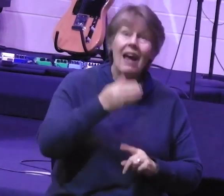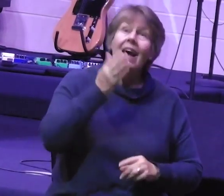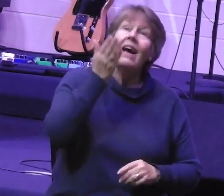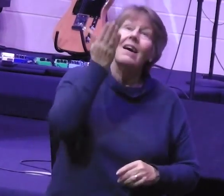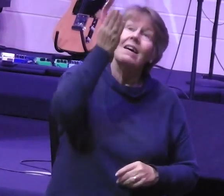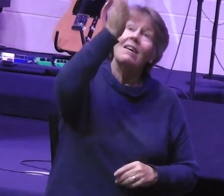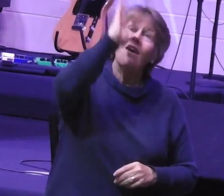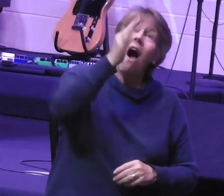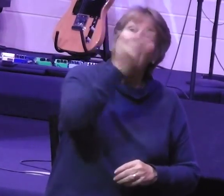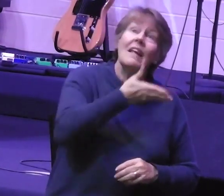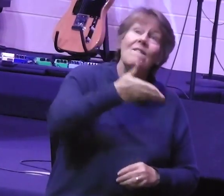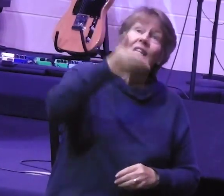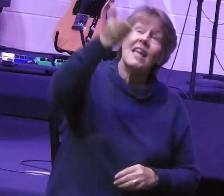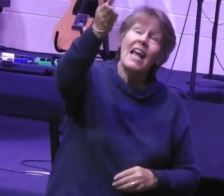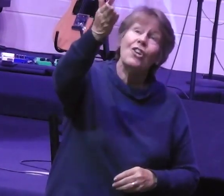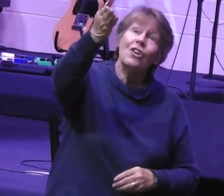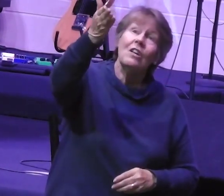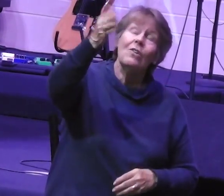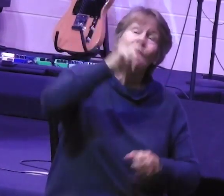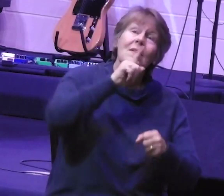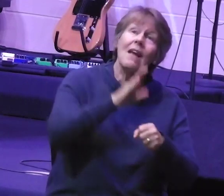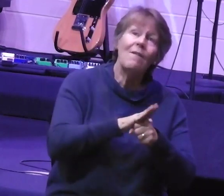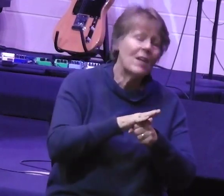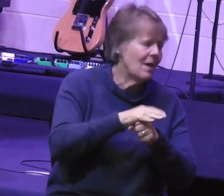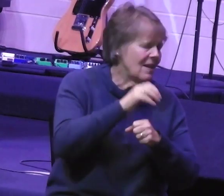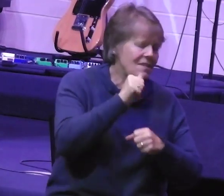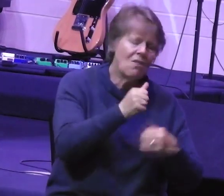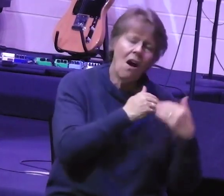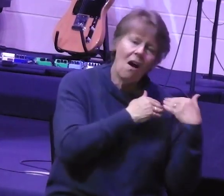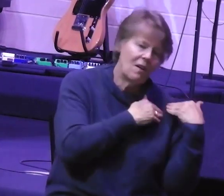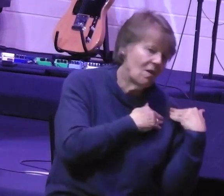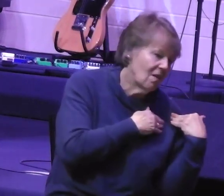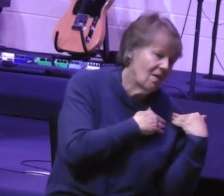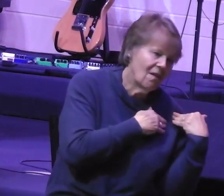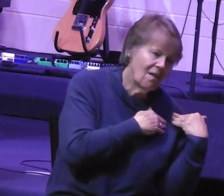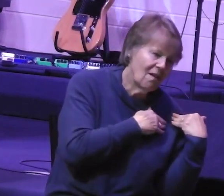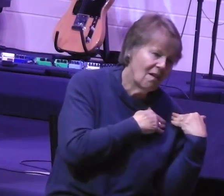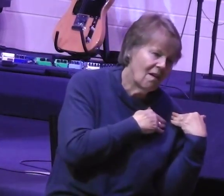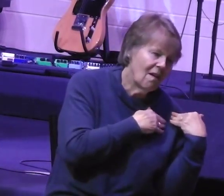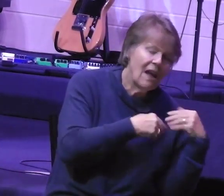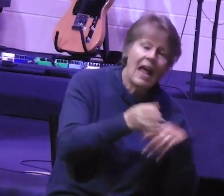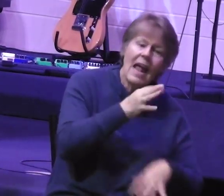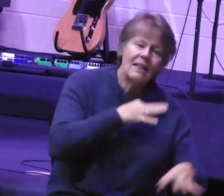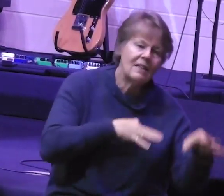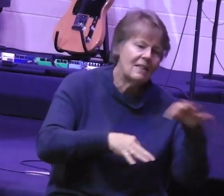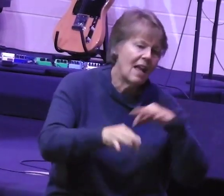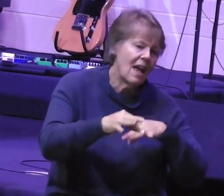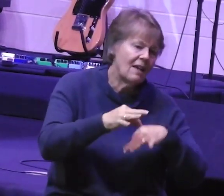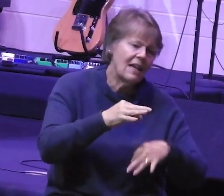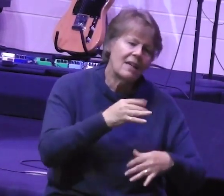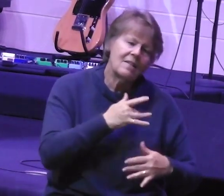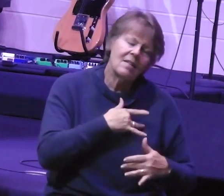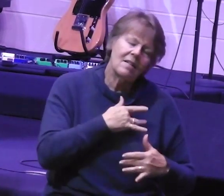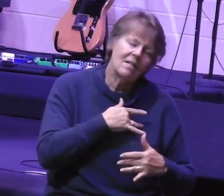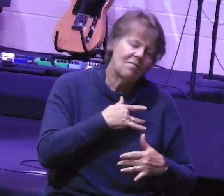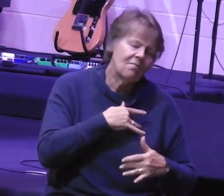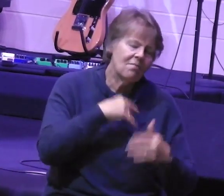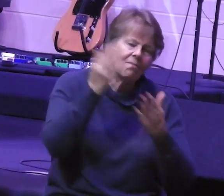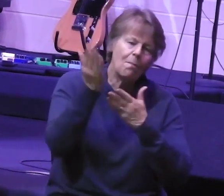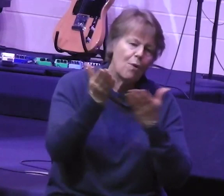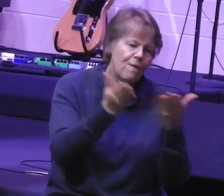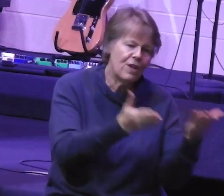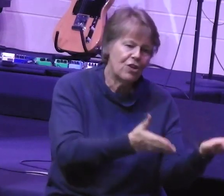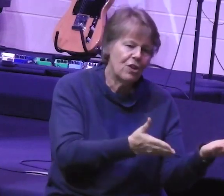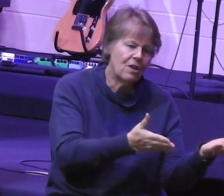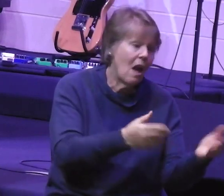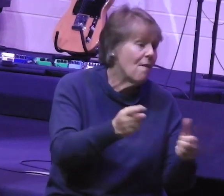requirement, but rather it is a compassionate provision, where for the first time